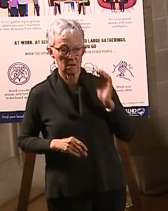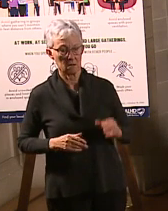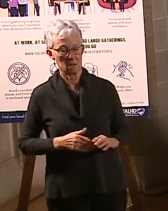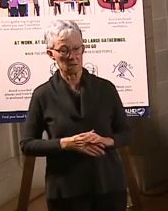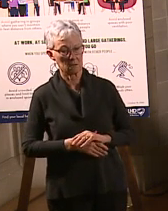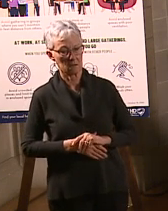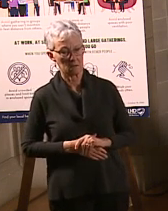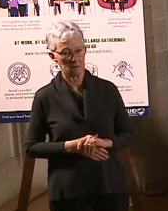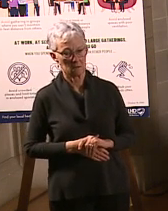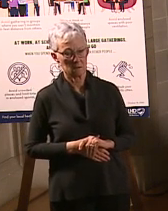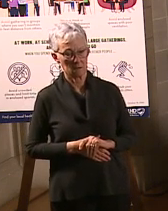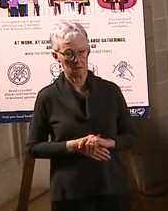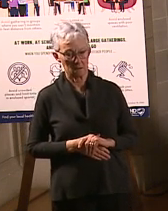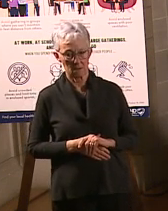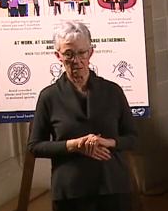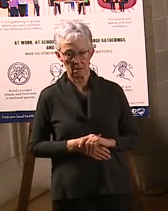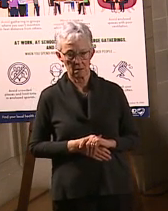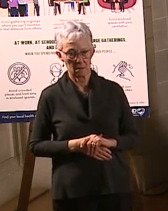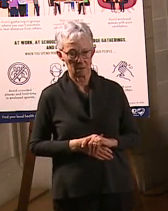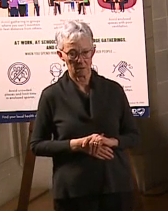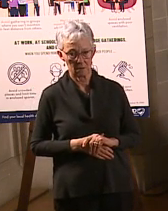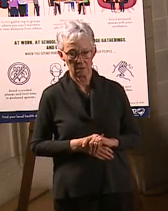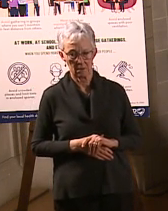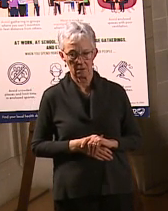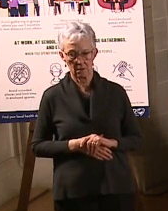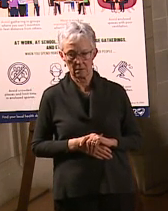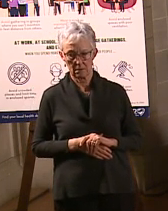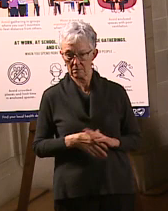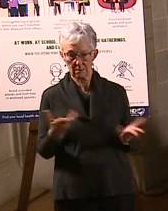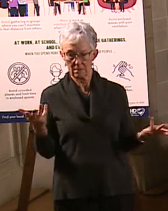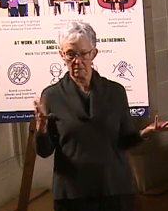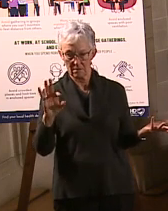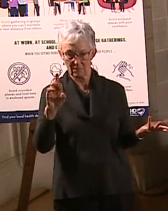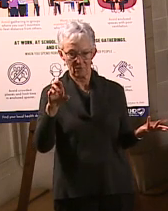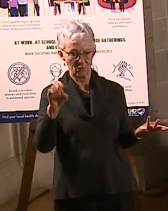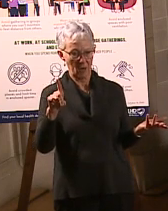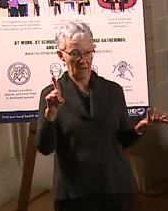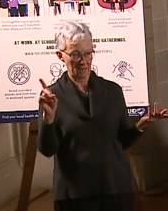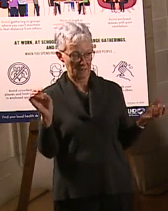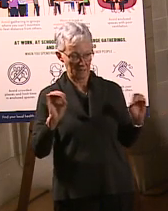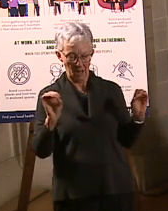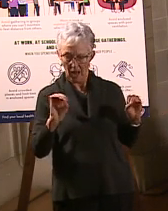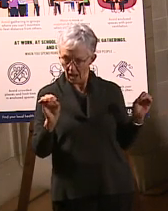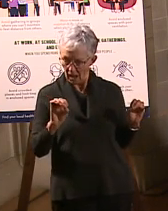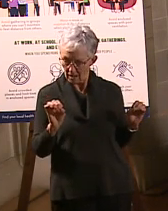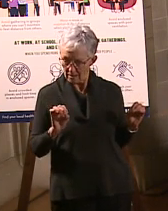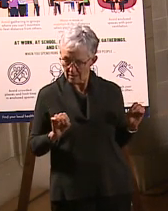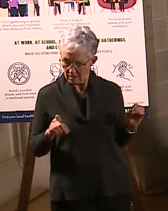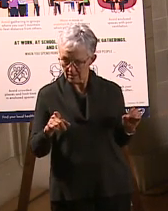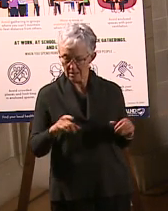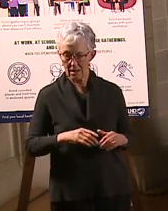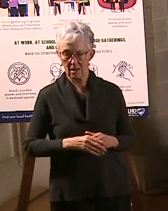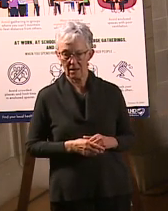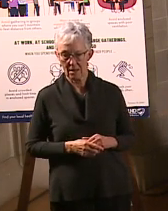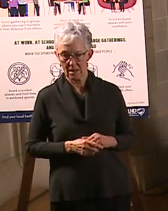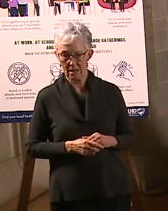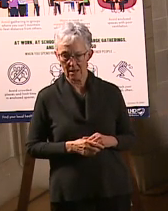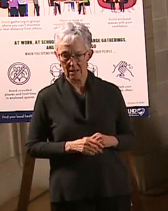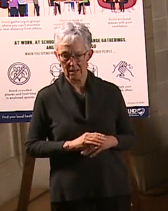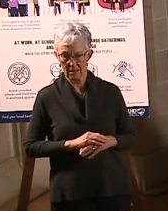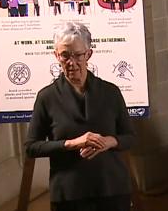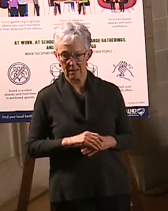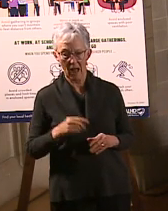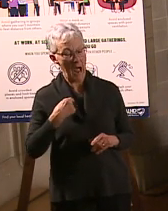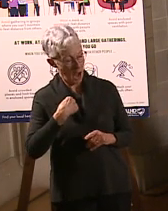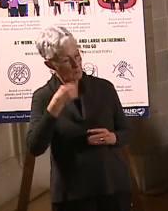Yeah, go ahead. Martha, no? Fred hasn't been saying anything, so, oh, were you trying to say something, Fred? Okay, I'm sorry. I was